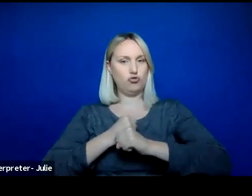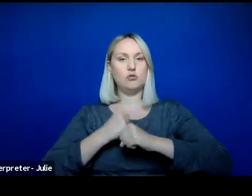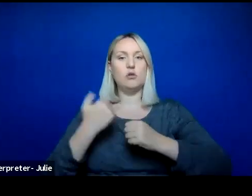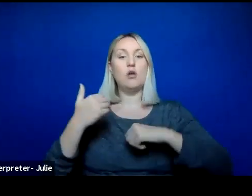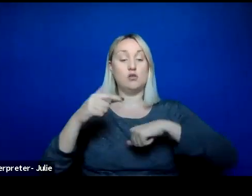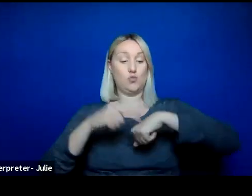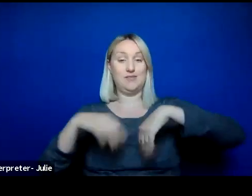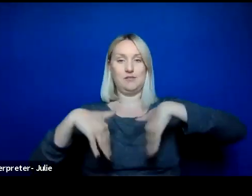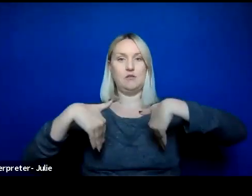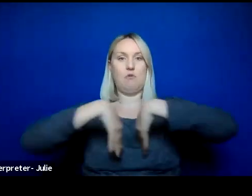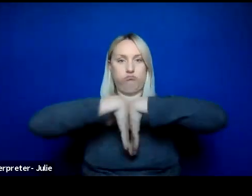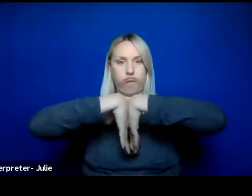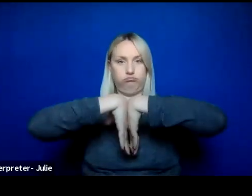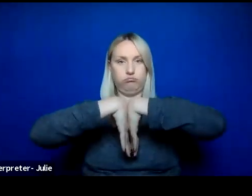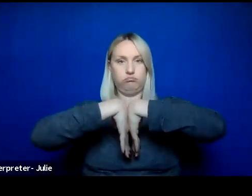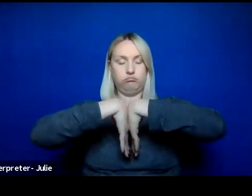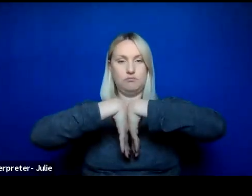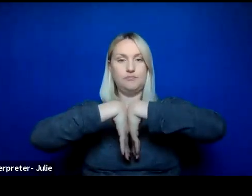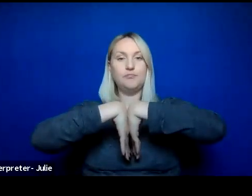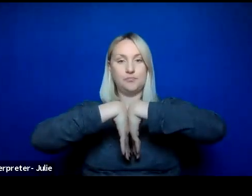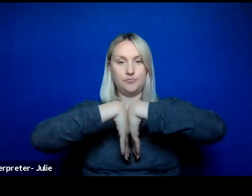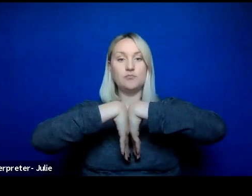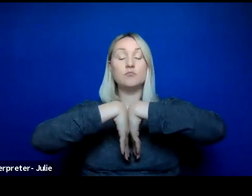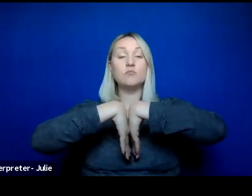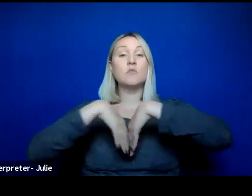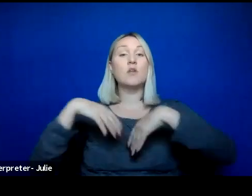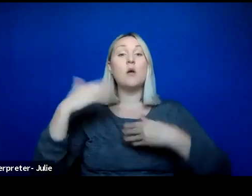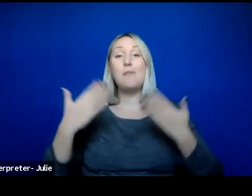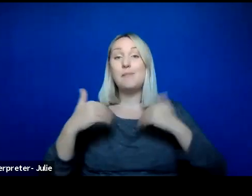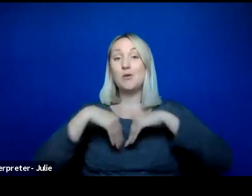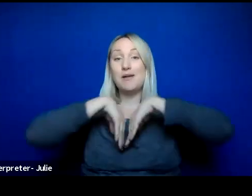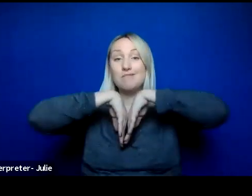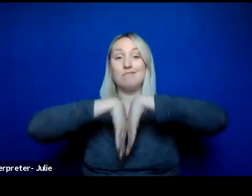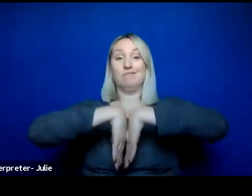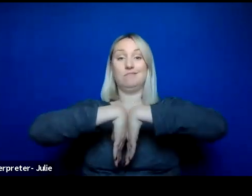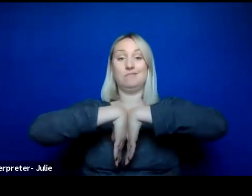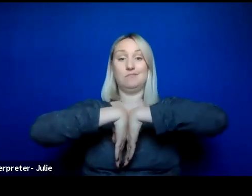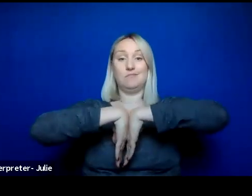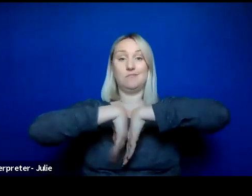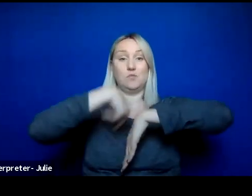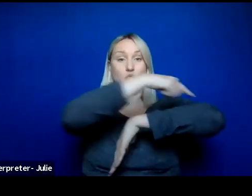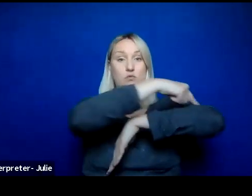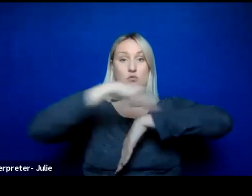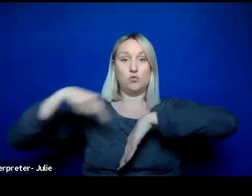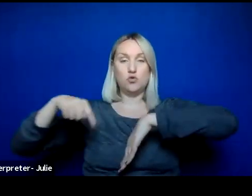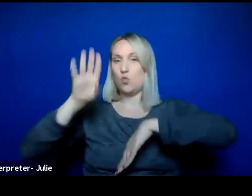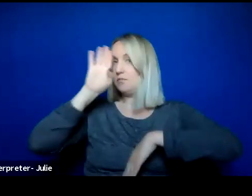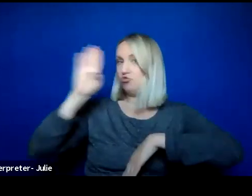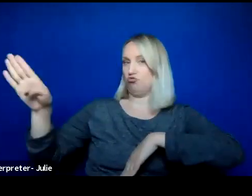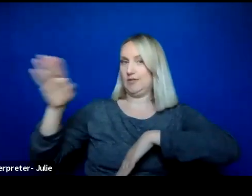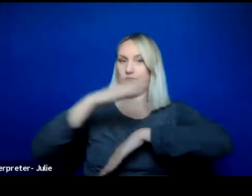backs of your hands together now. And see if you can make a straight line across from elbow to elbow.